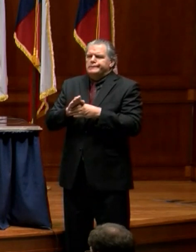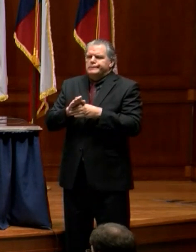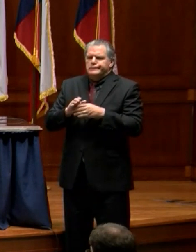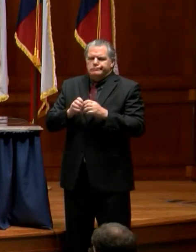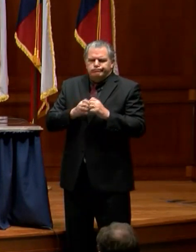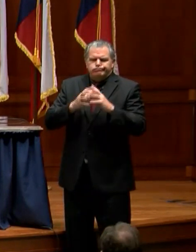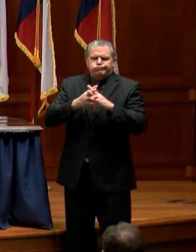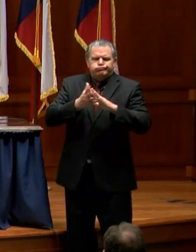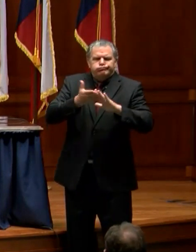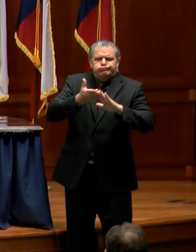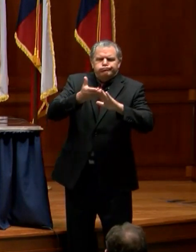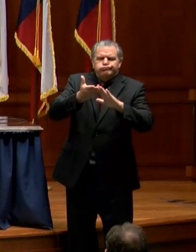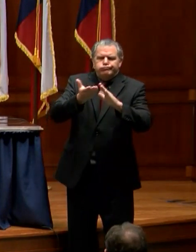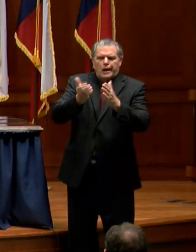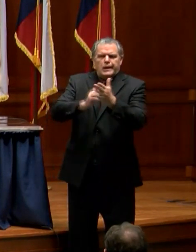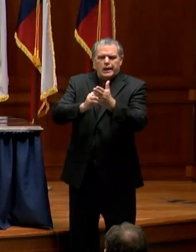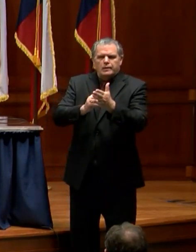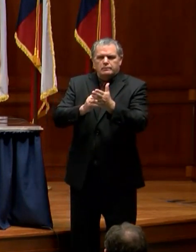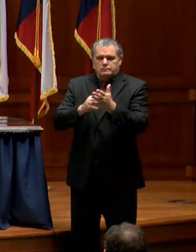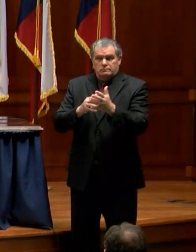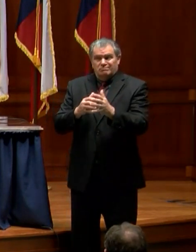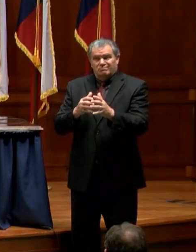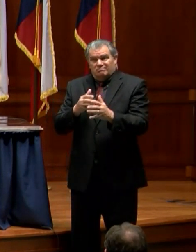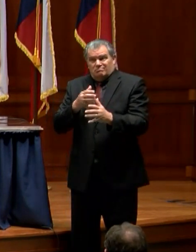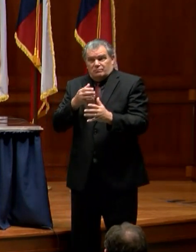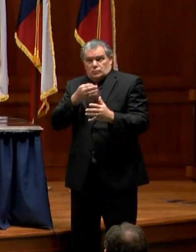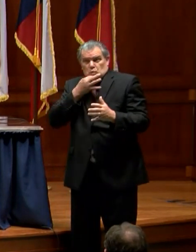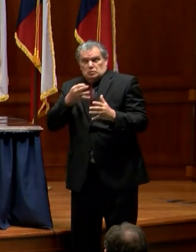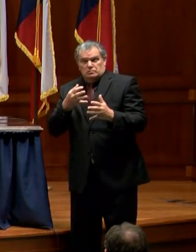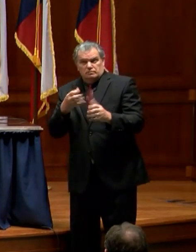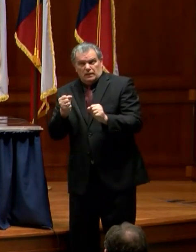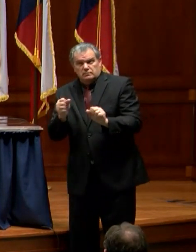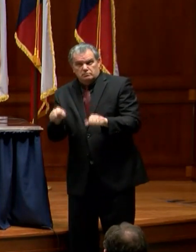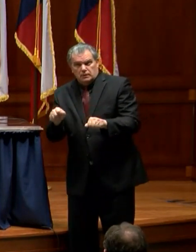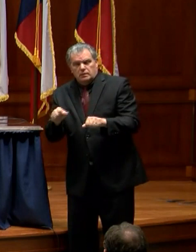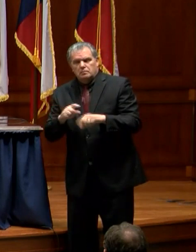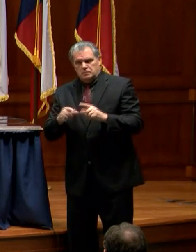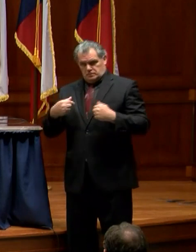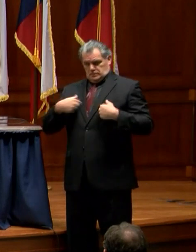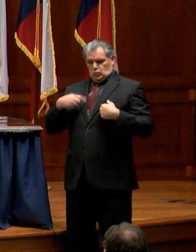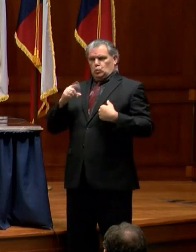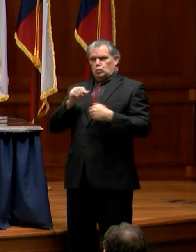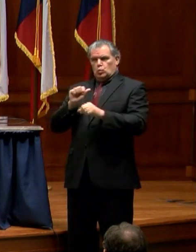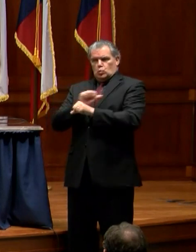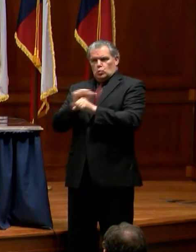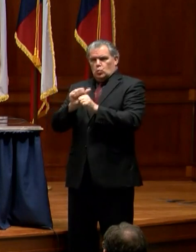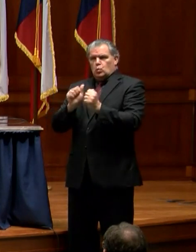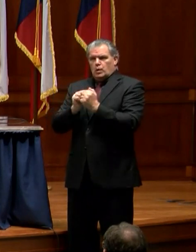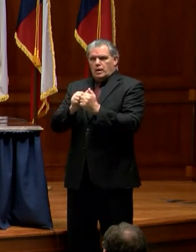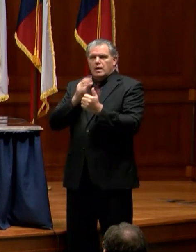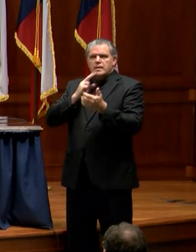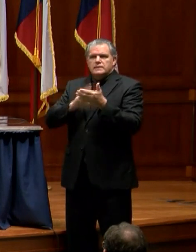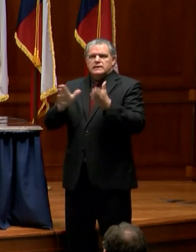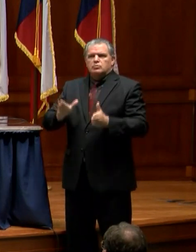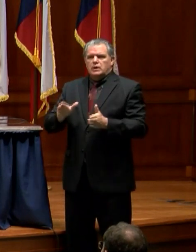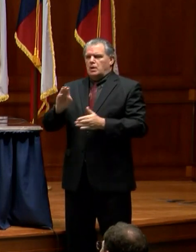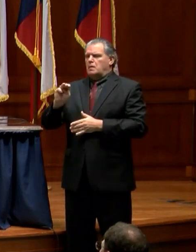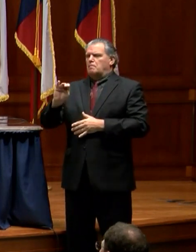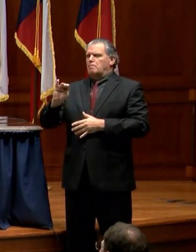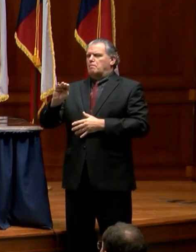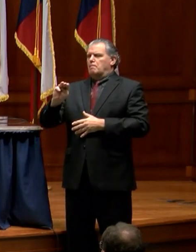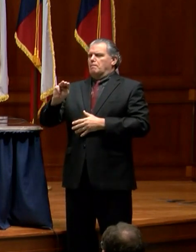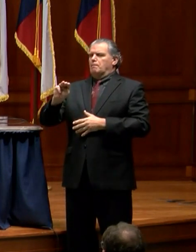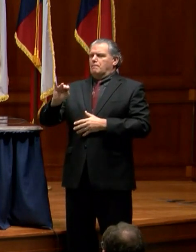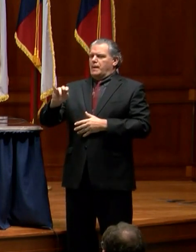business and getting it going as quickly as possible. So I'm working with Secretary Mnuchin, working with his team, as